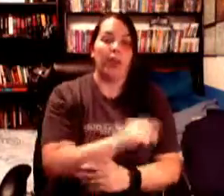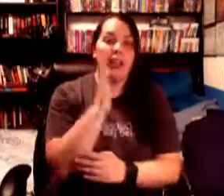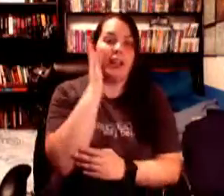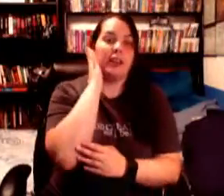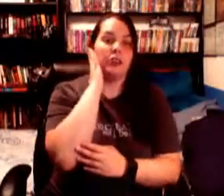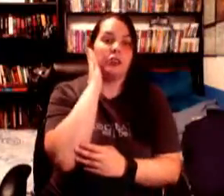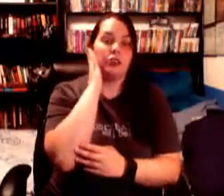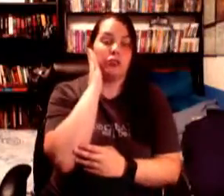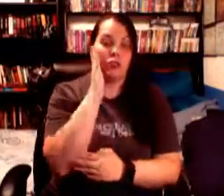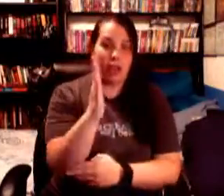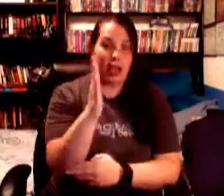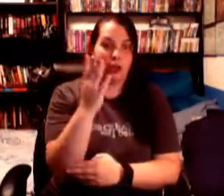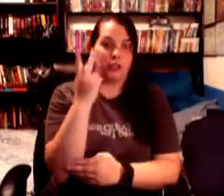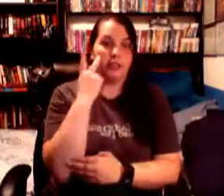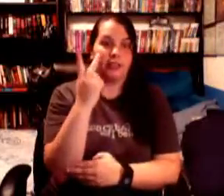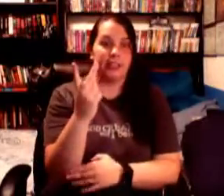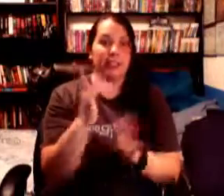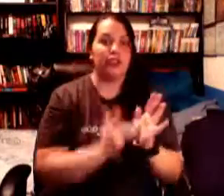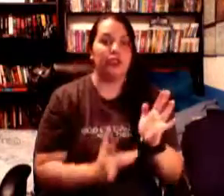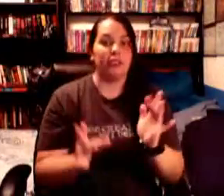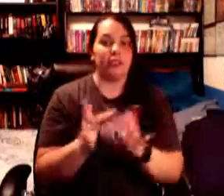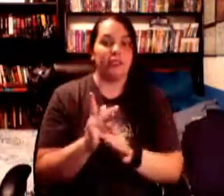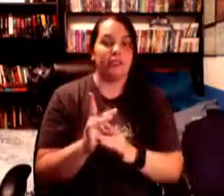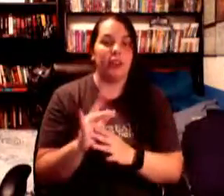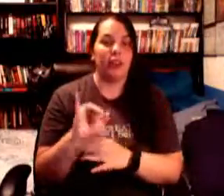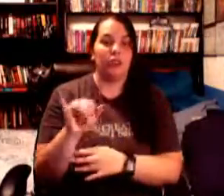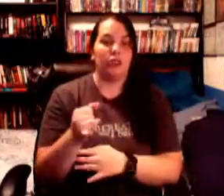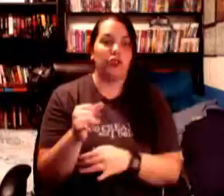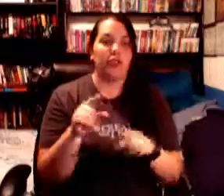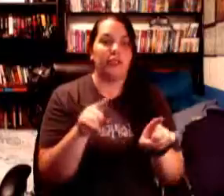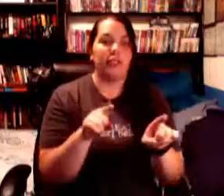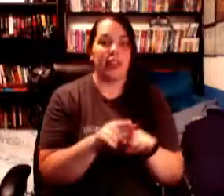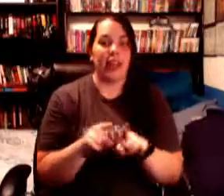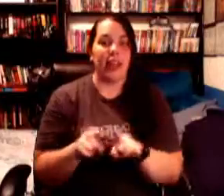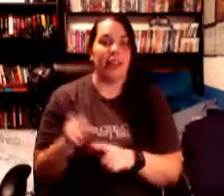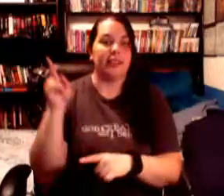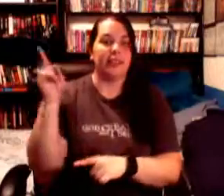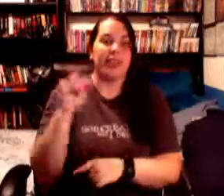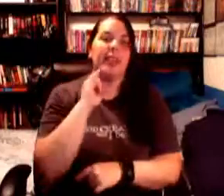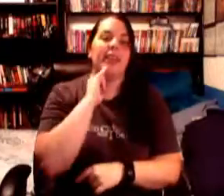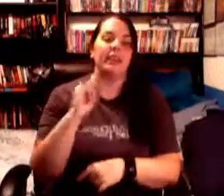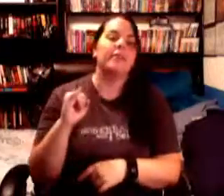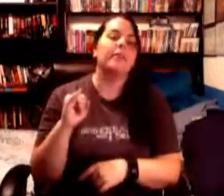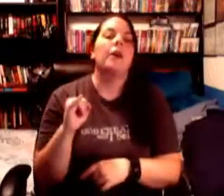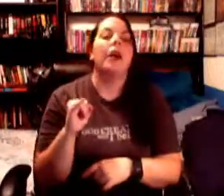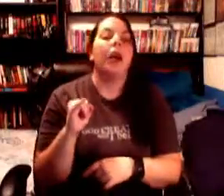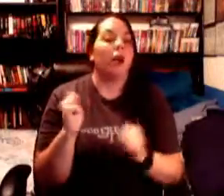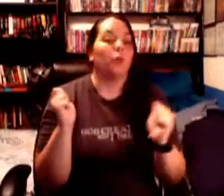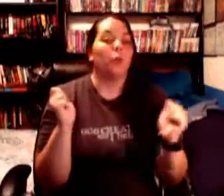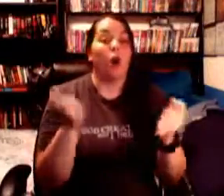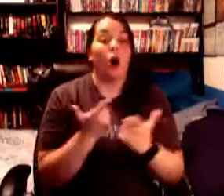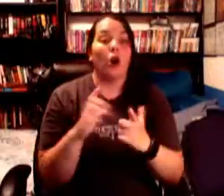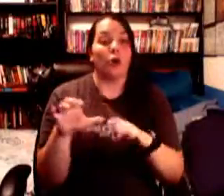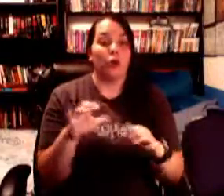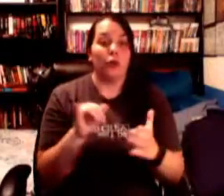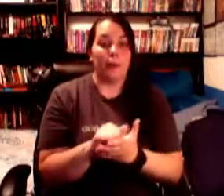we shall see Jesus just as he is. And we're all going to do that